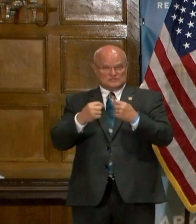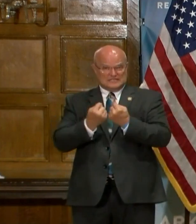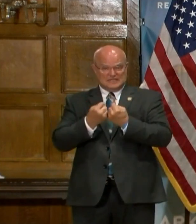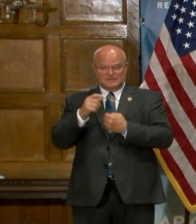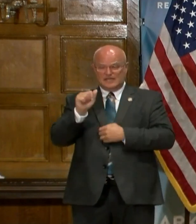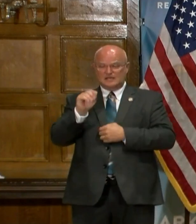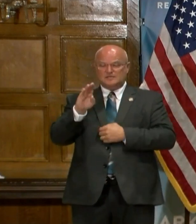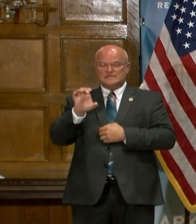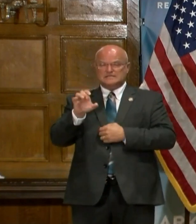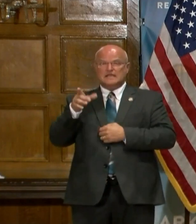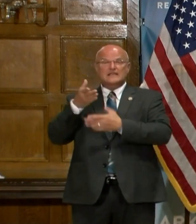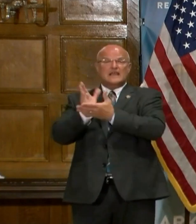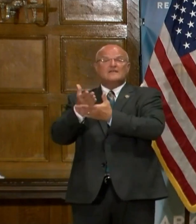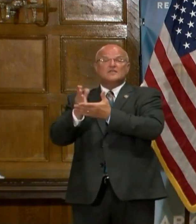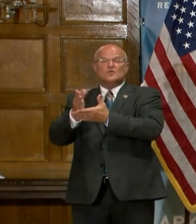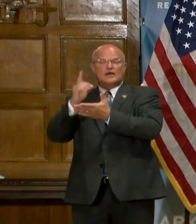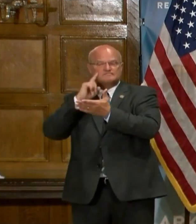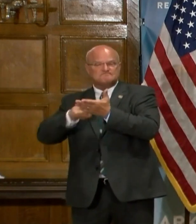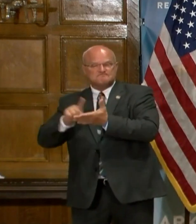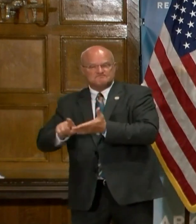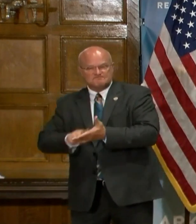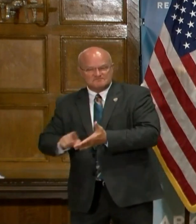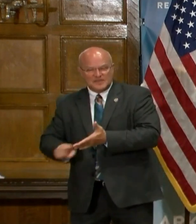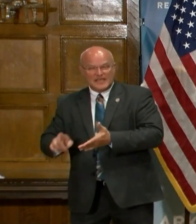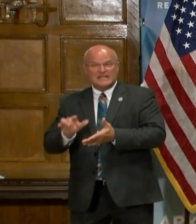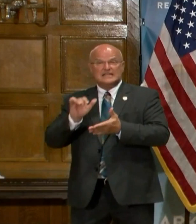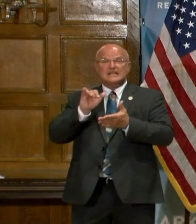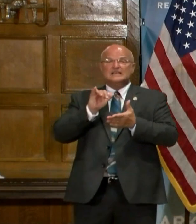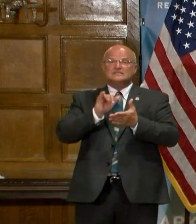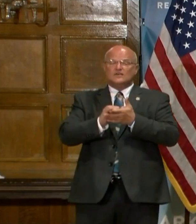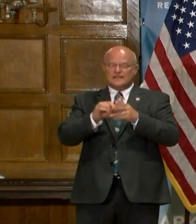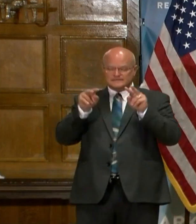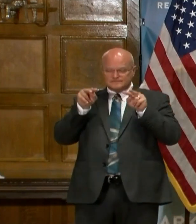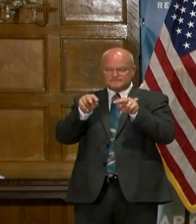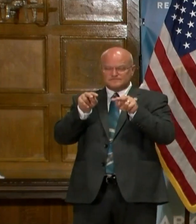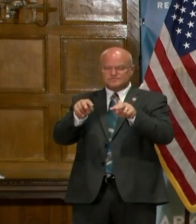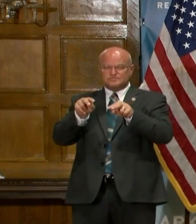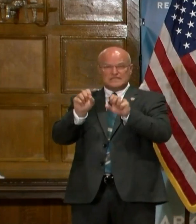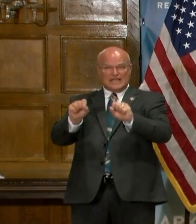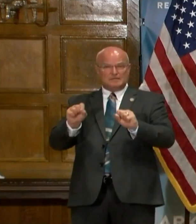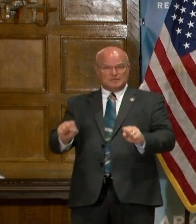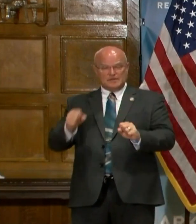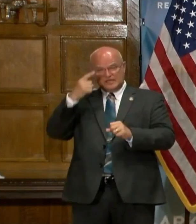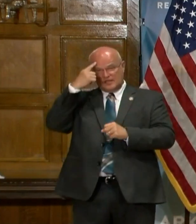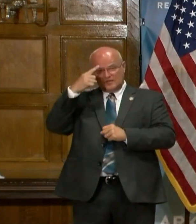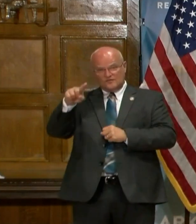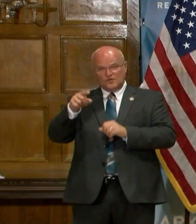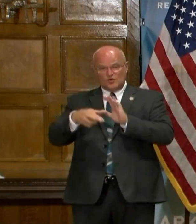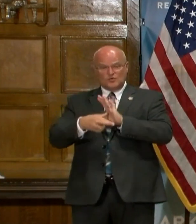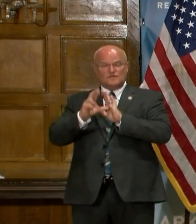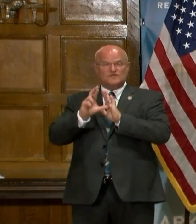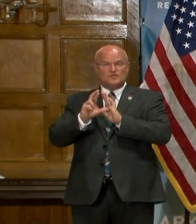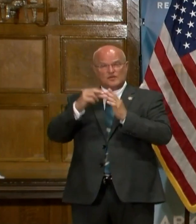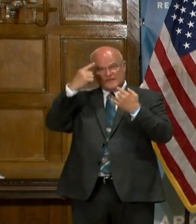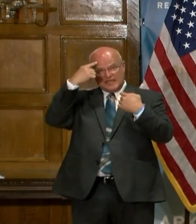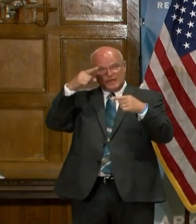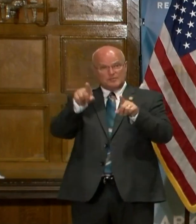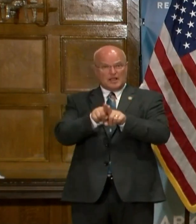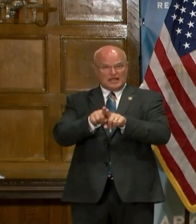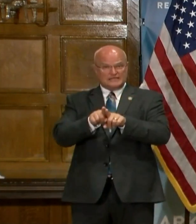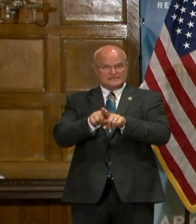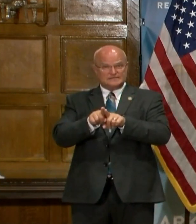the right to inspect. And so that's a magnified capability for reviewing their